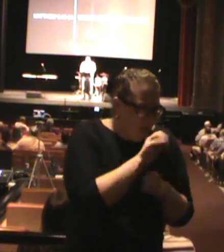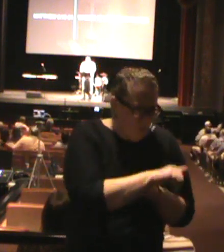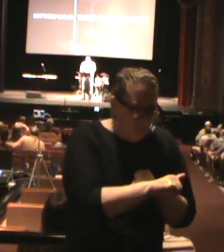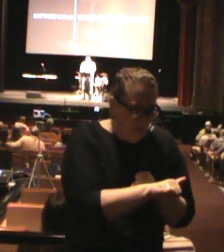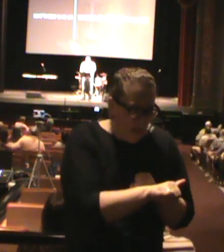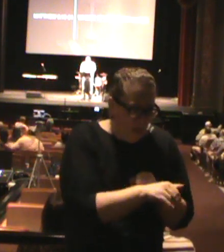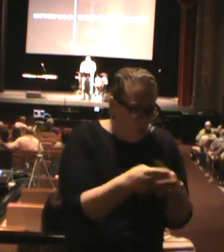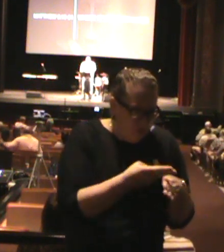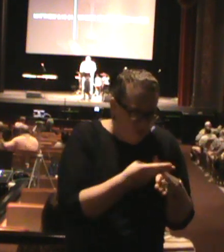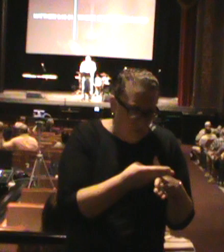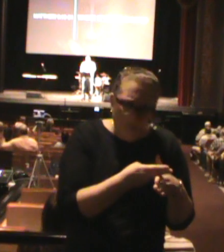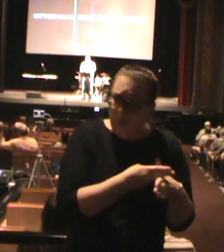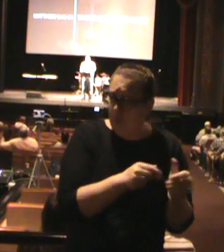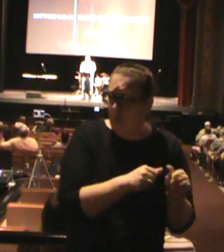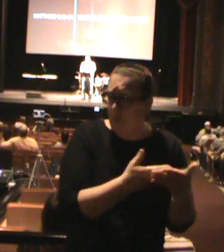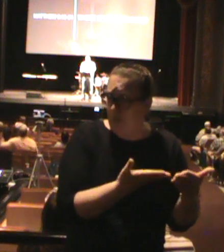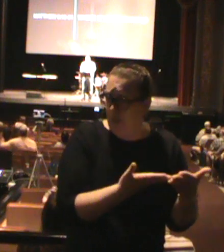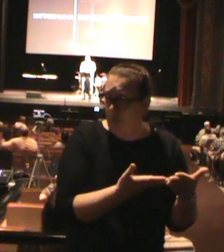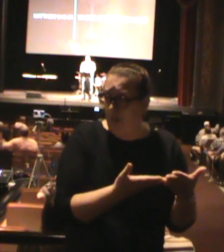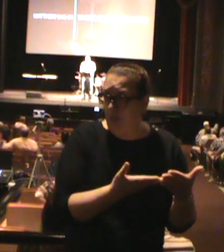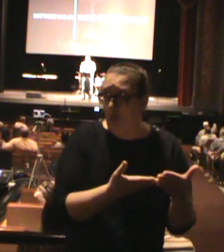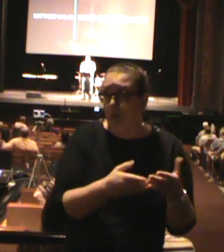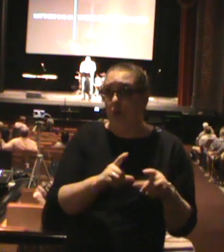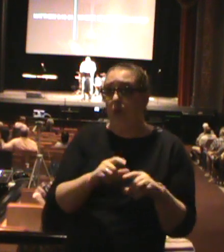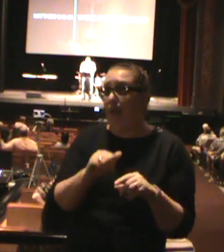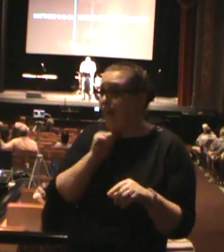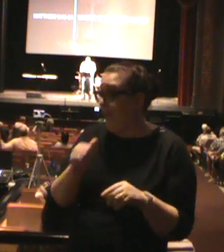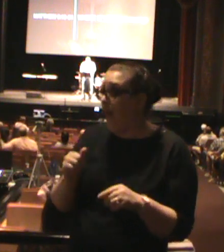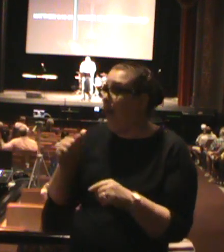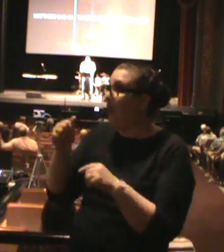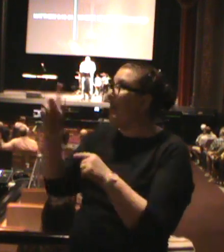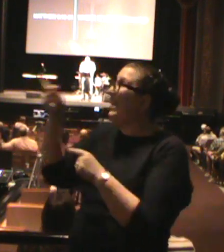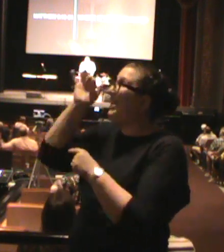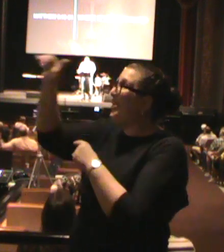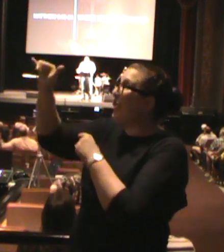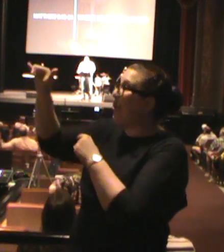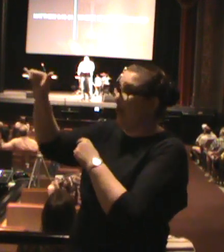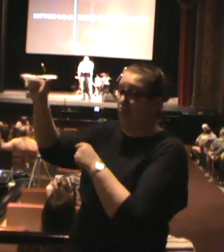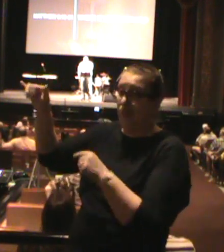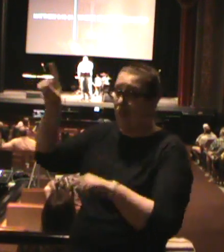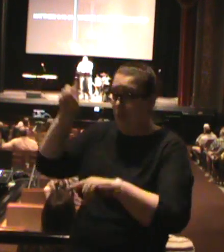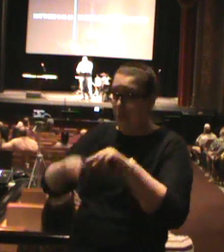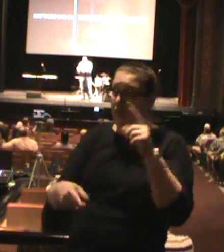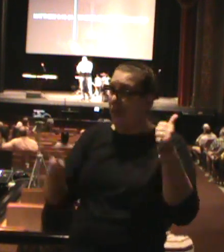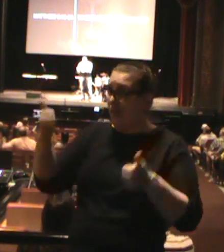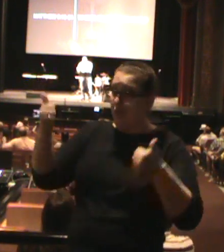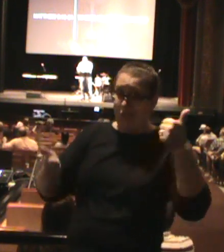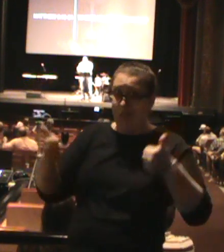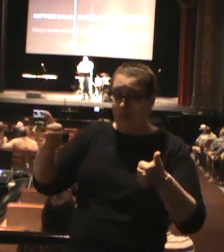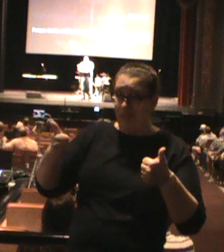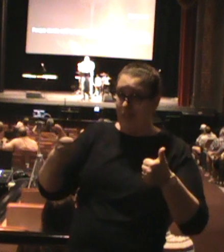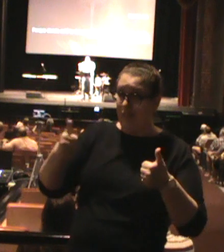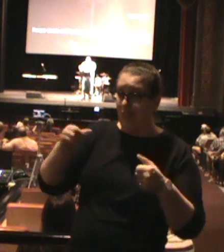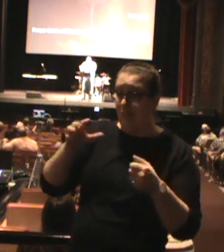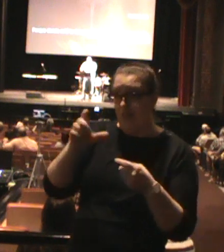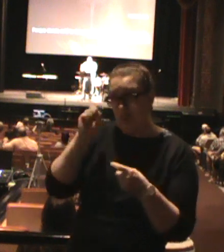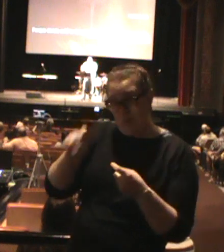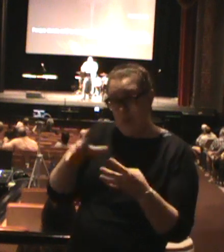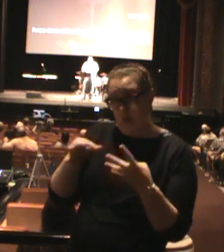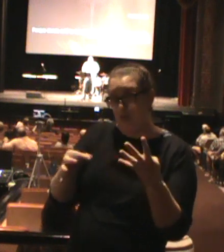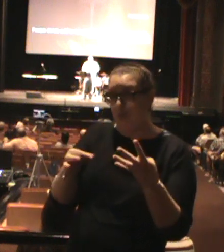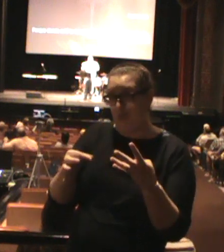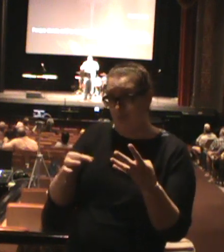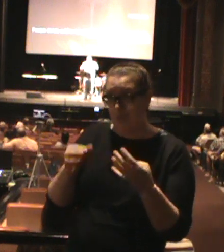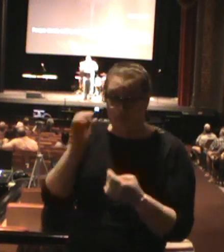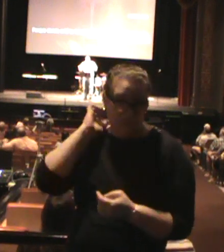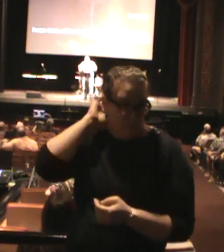eternal. You can't do both. You can't do both, church. I'm just reading the word here. Verse 21 says, "For where your